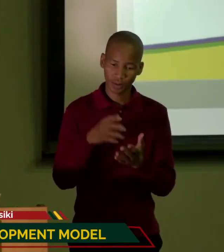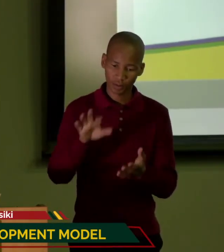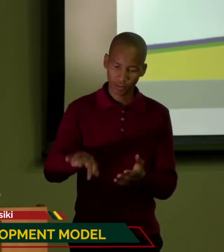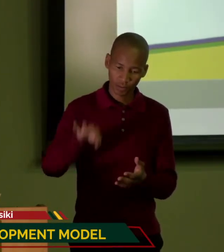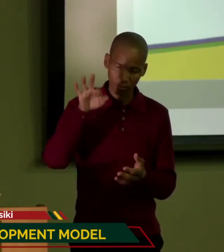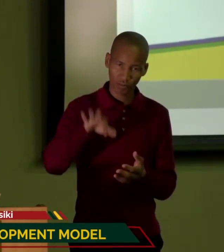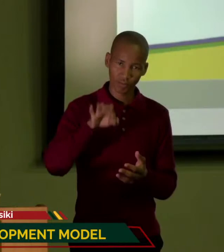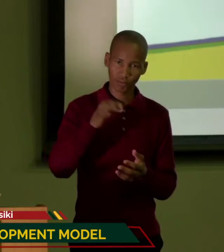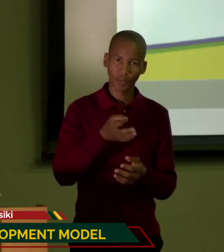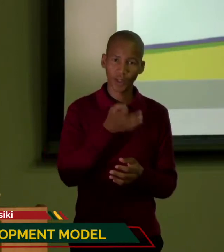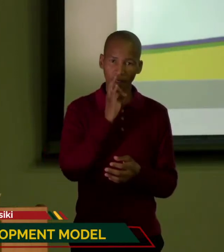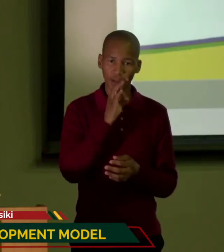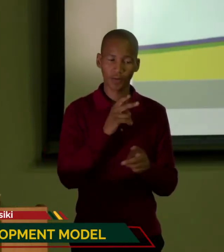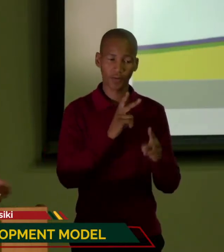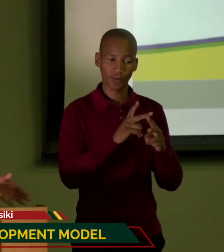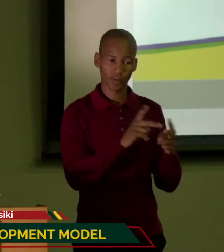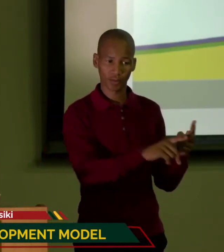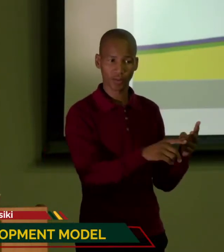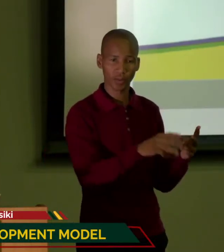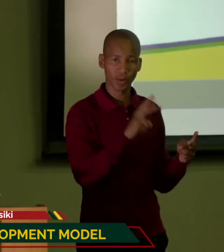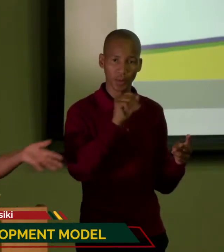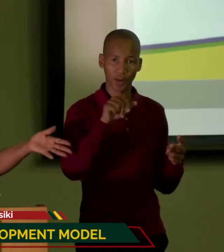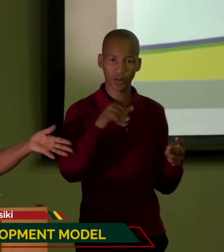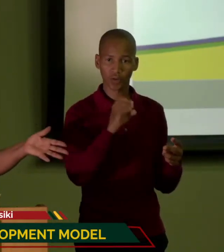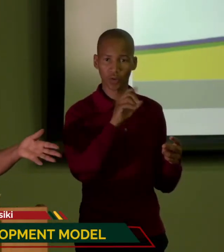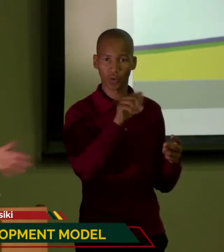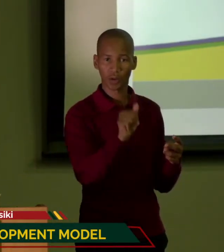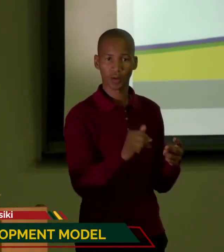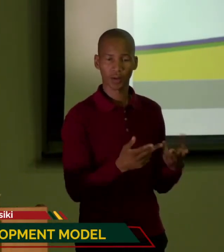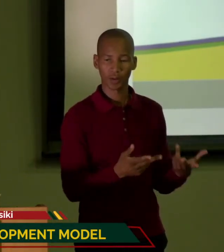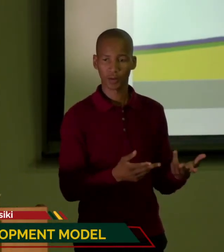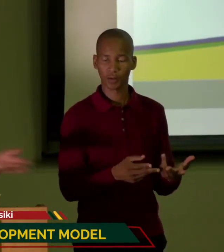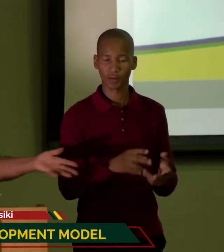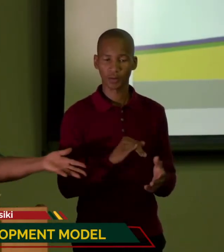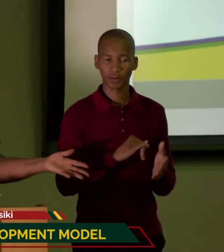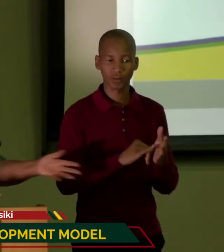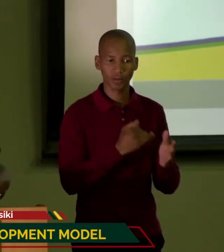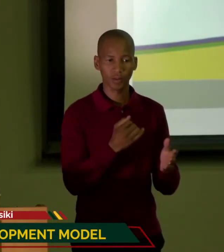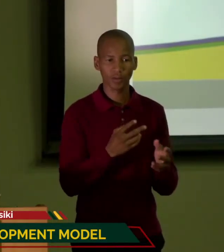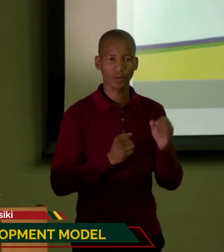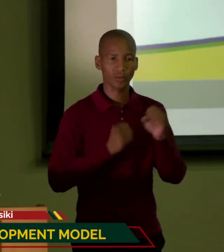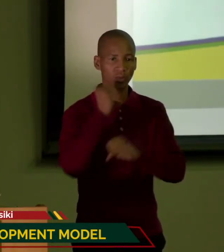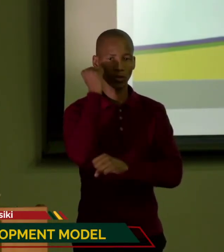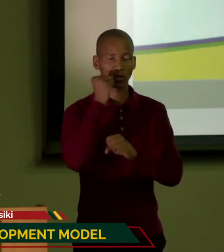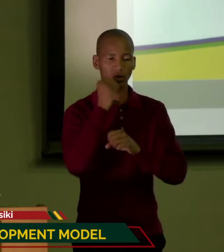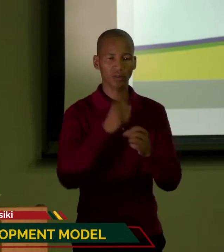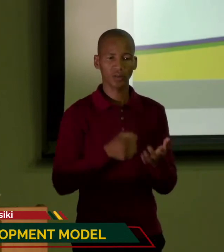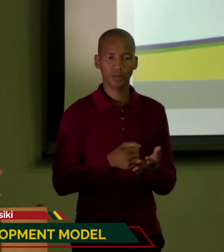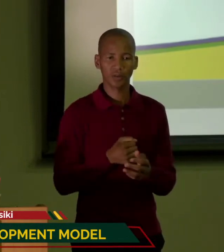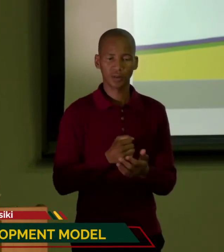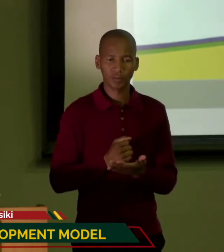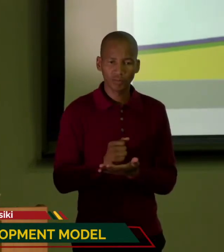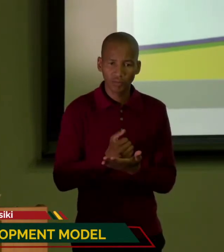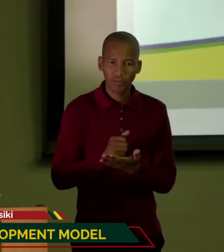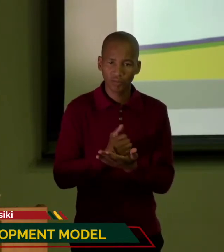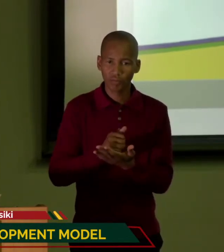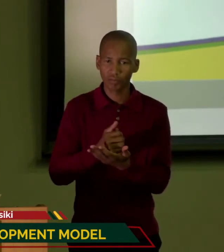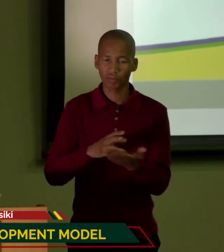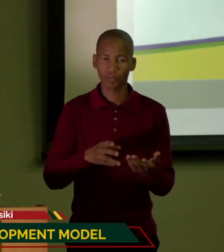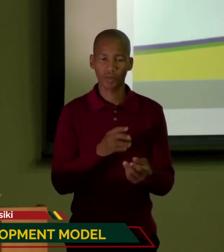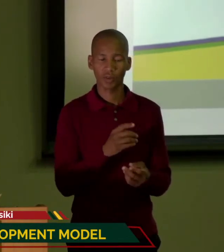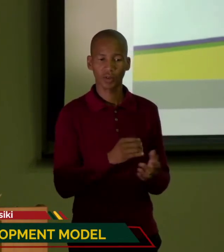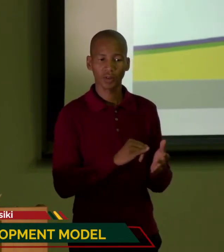Nasemajola, it's hand-picked. Ayezi zithathwa ngomatshini, zibezisilwa ngomatshini. Ubuyithathile